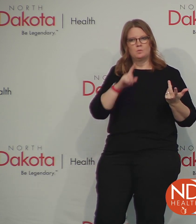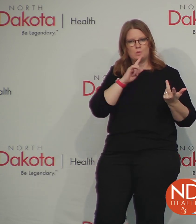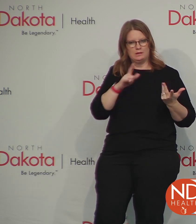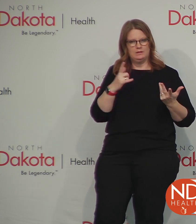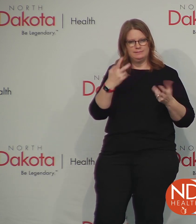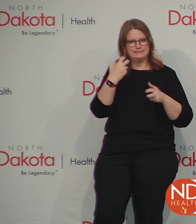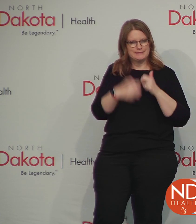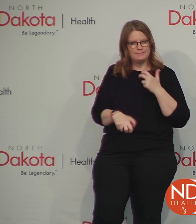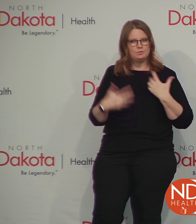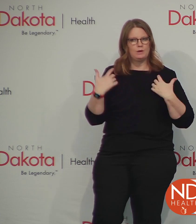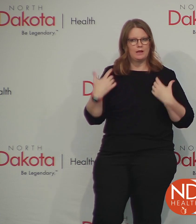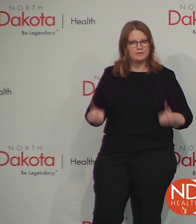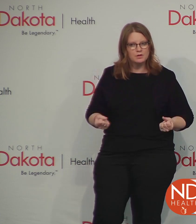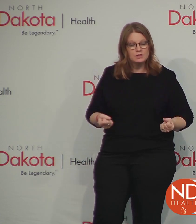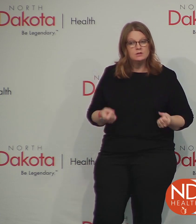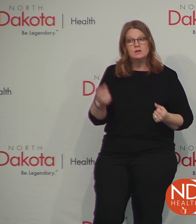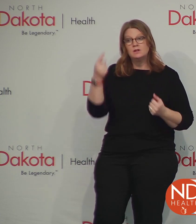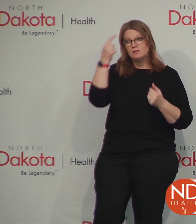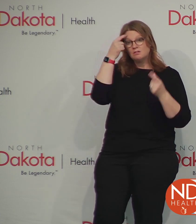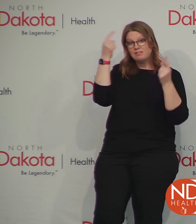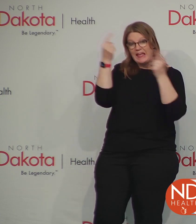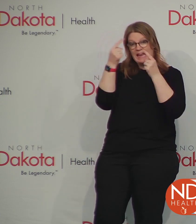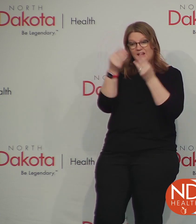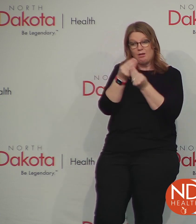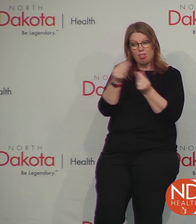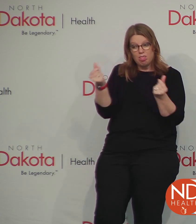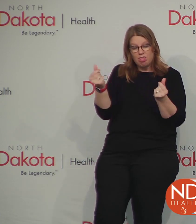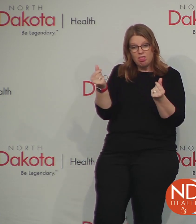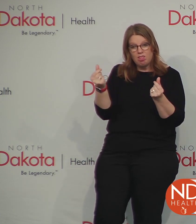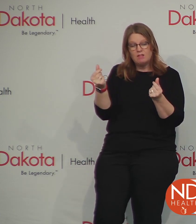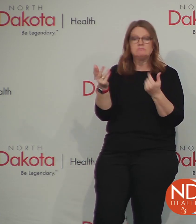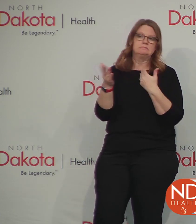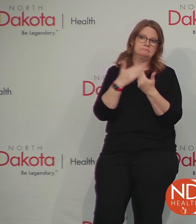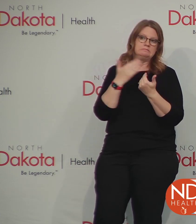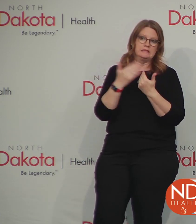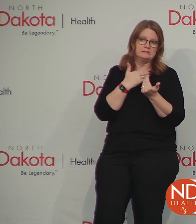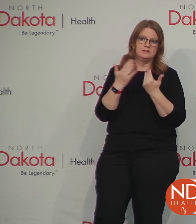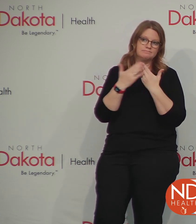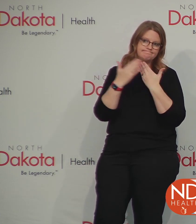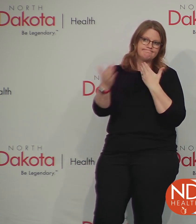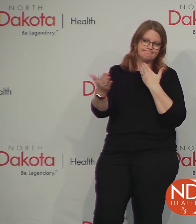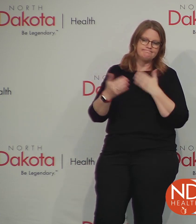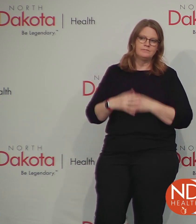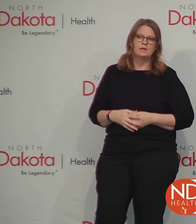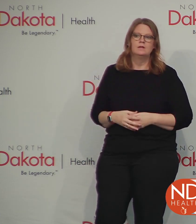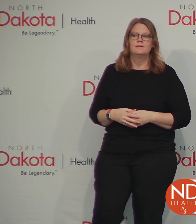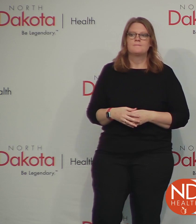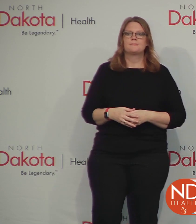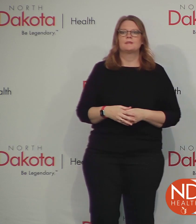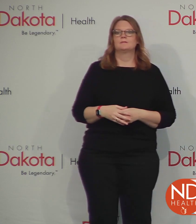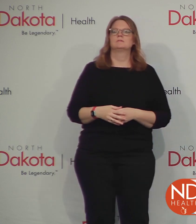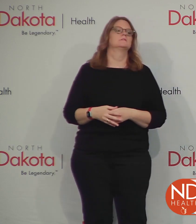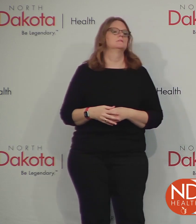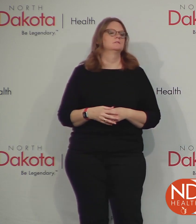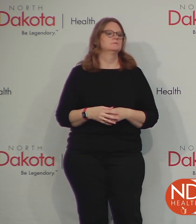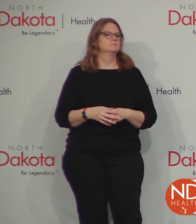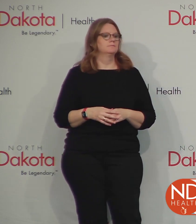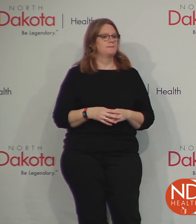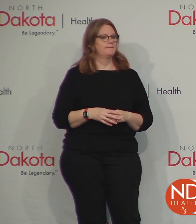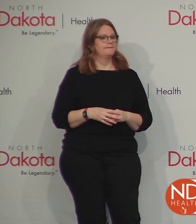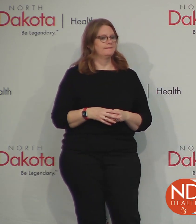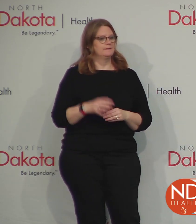recover from. Once the headache did go away, though, that did make it a little bit easier to move on. As far as